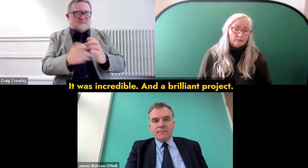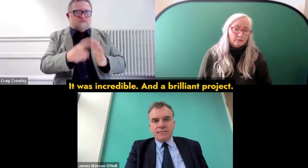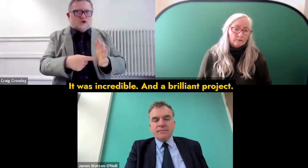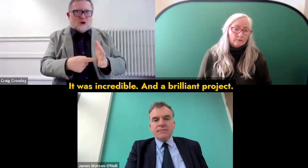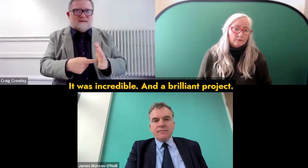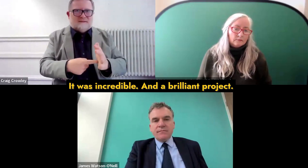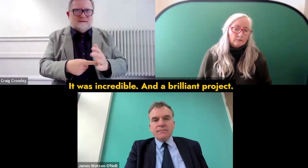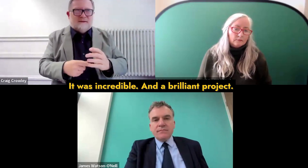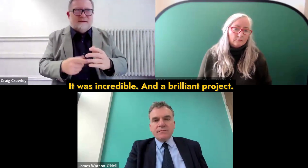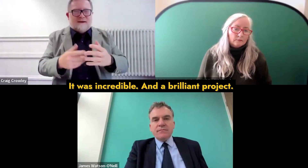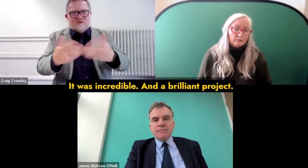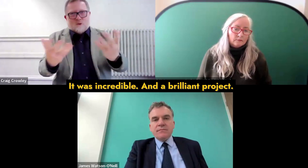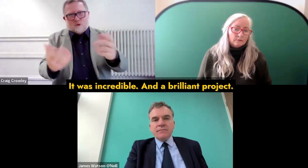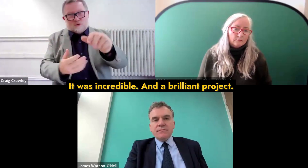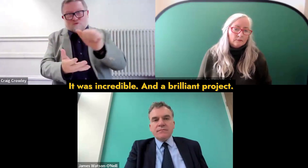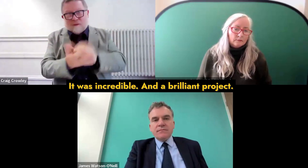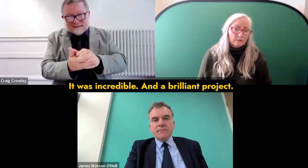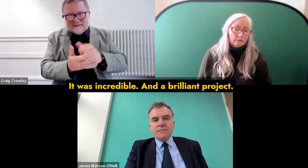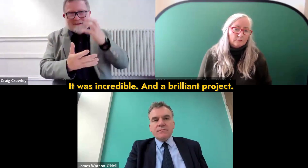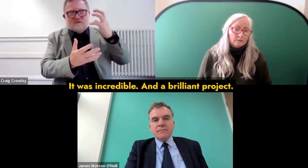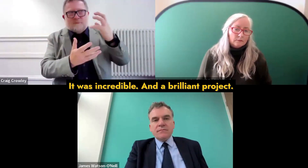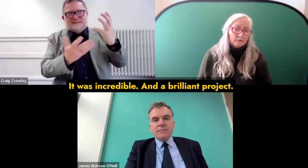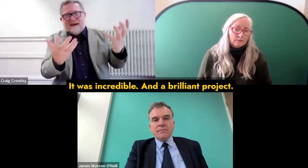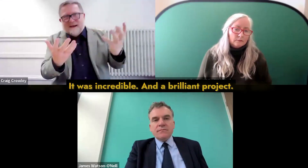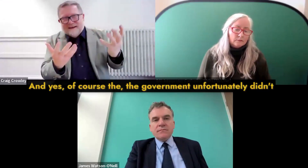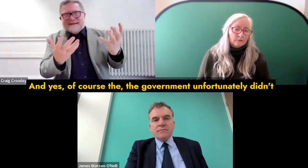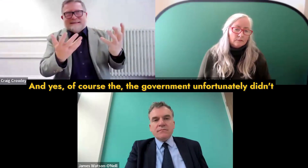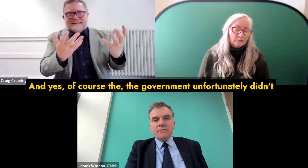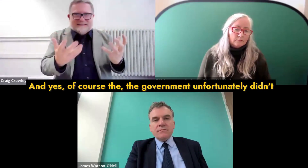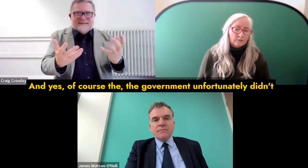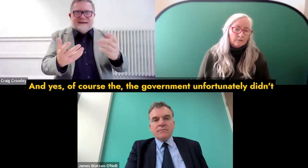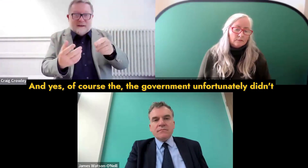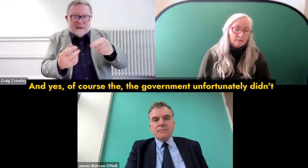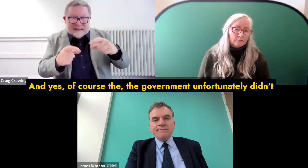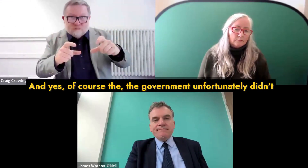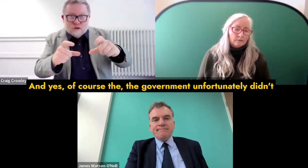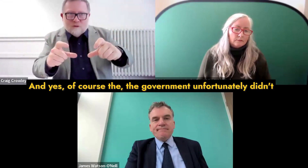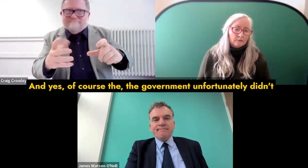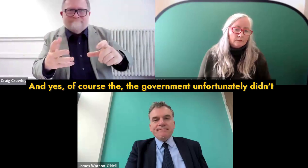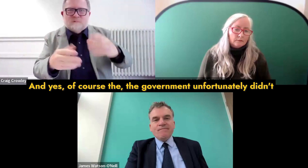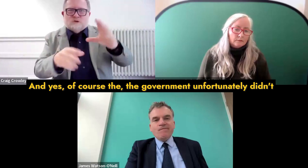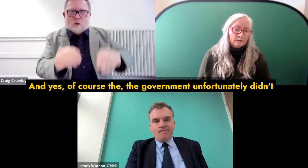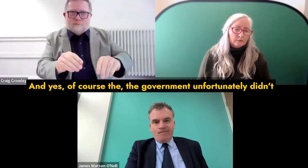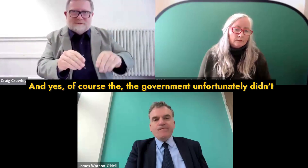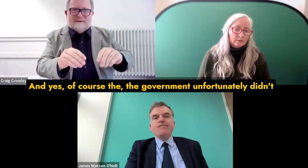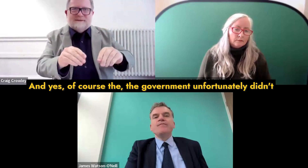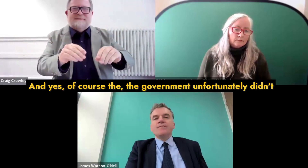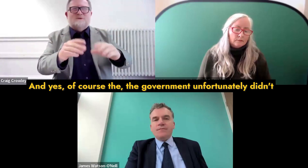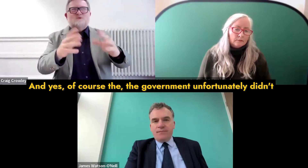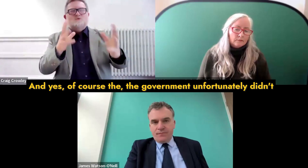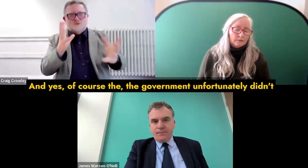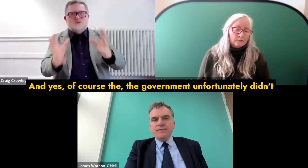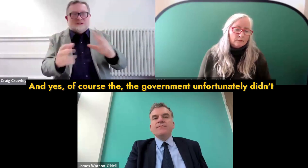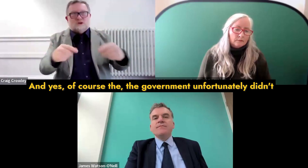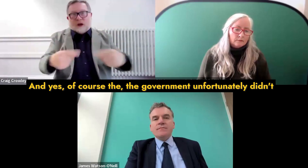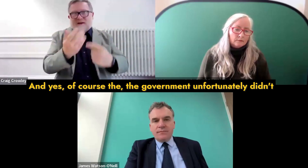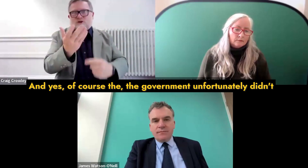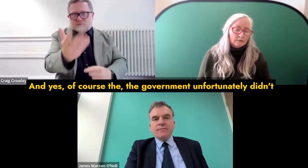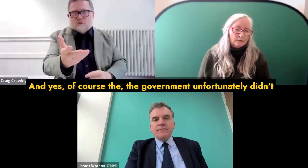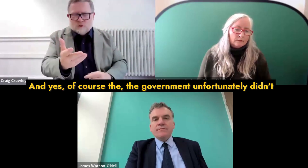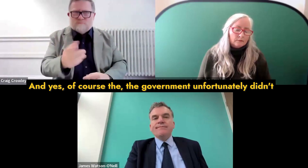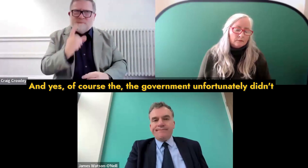was incredible and a brilliant project. And yes, of course, the government